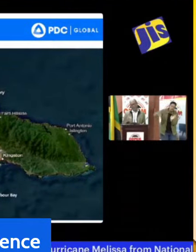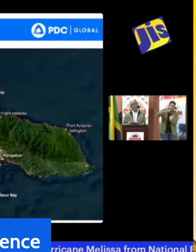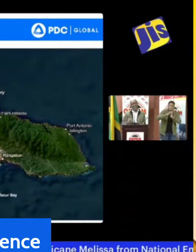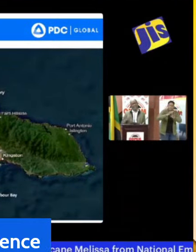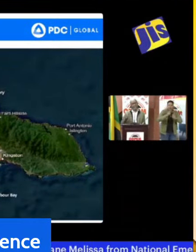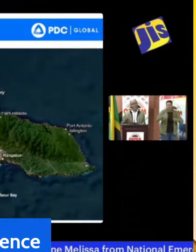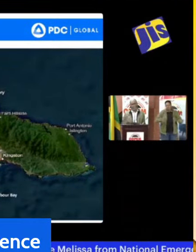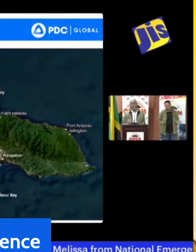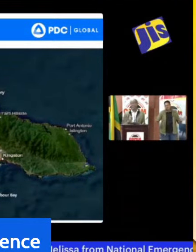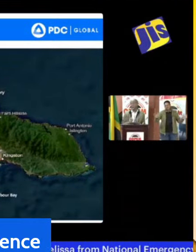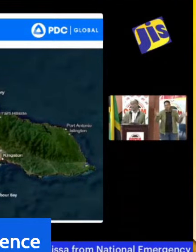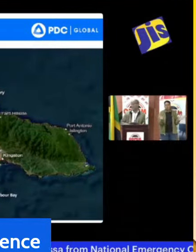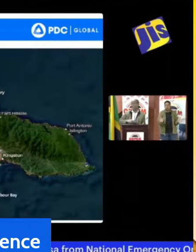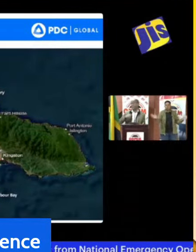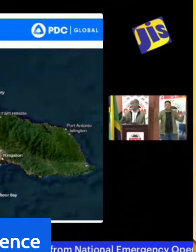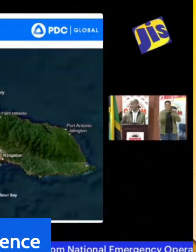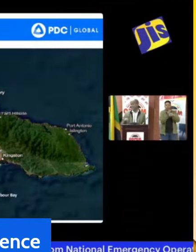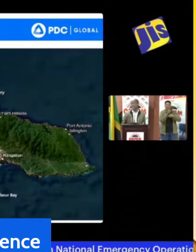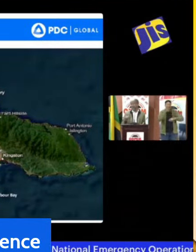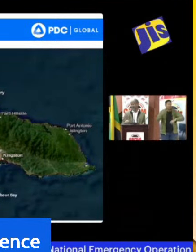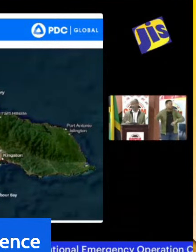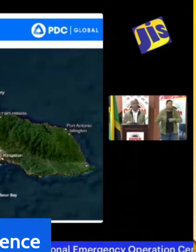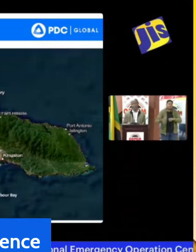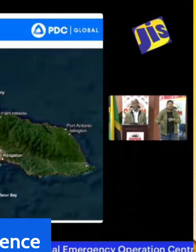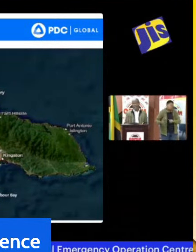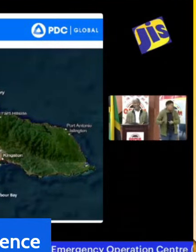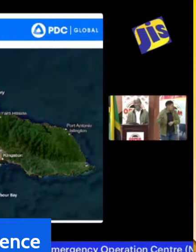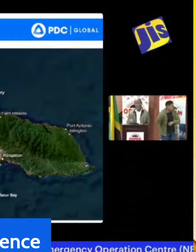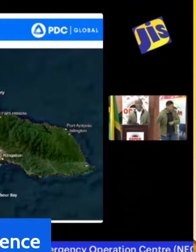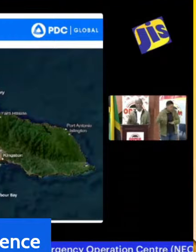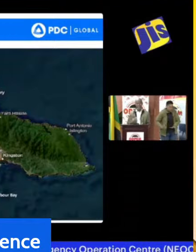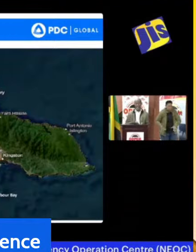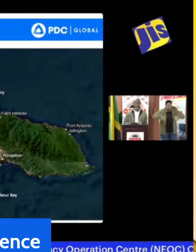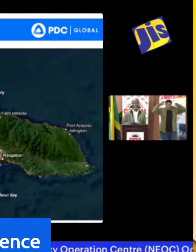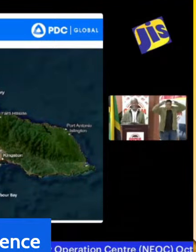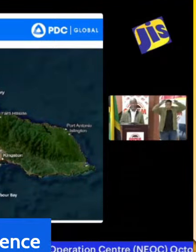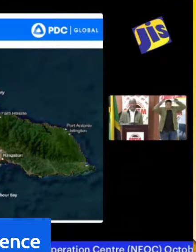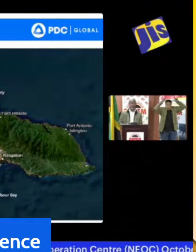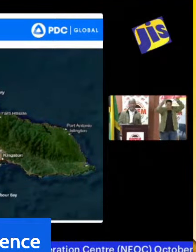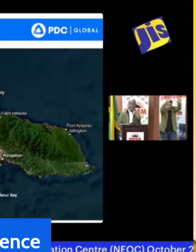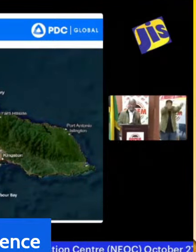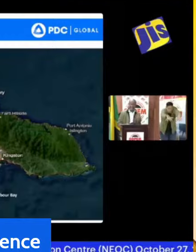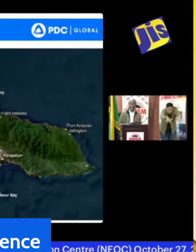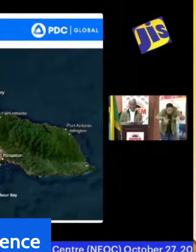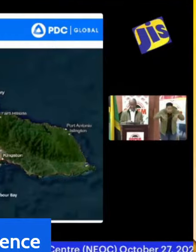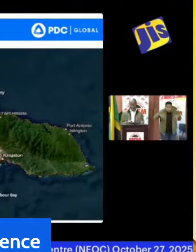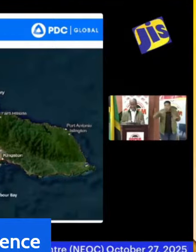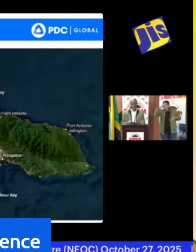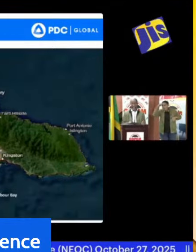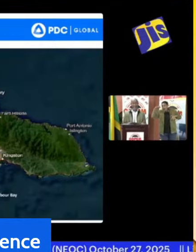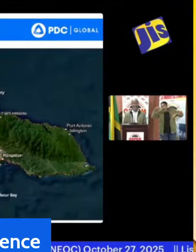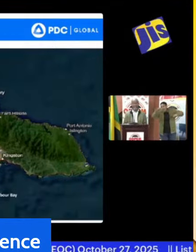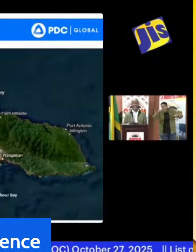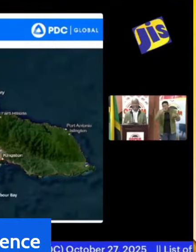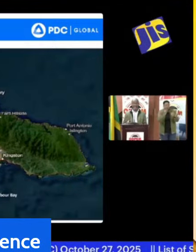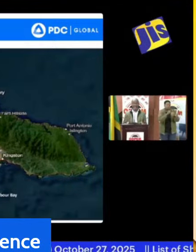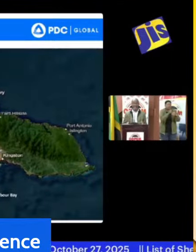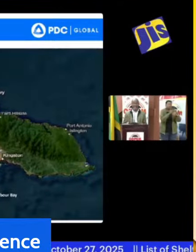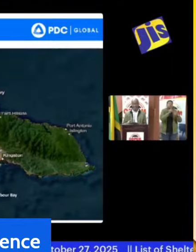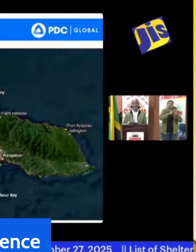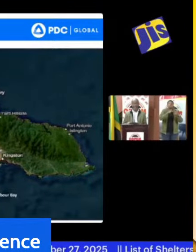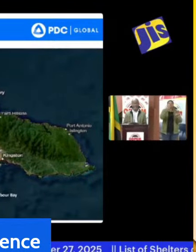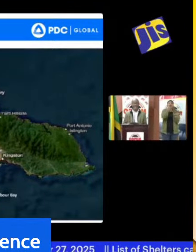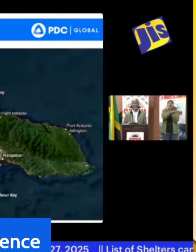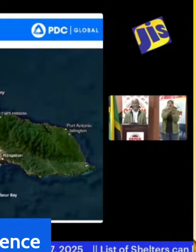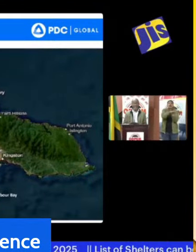areas where the storm surge is most impactful. And so in the areas of Black River,